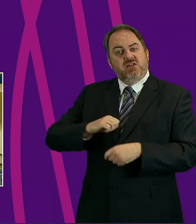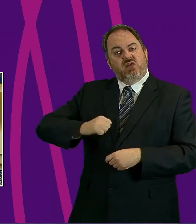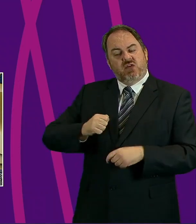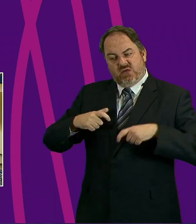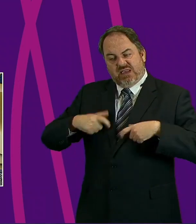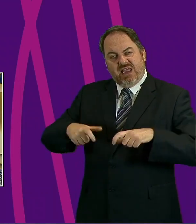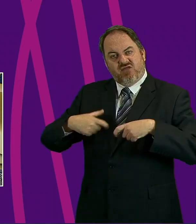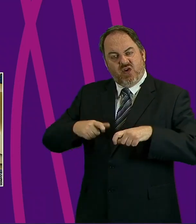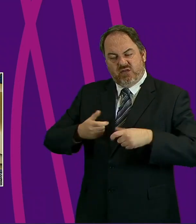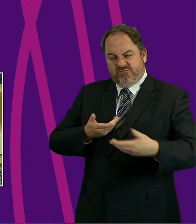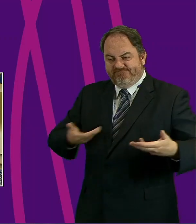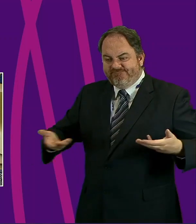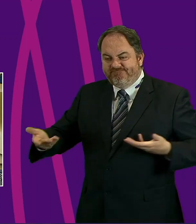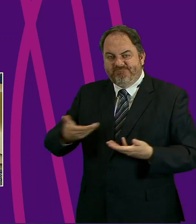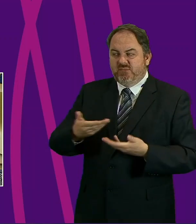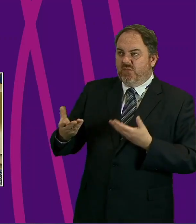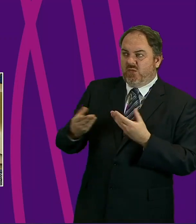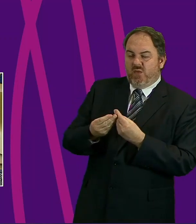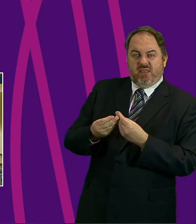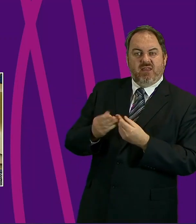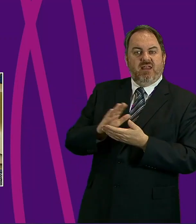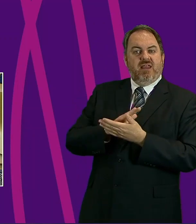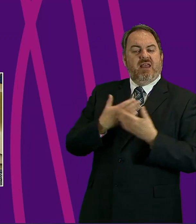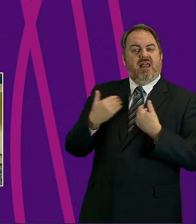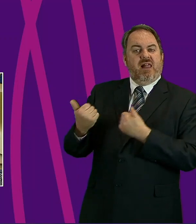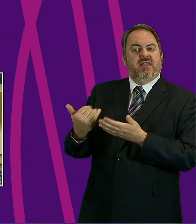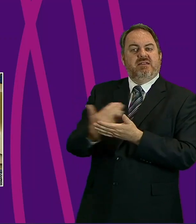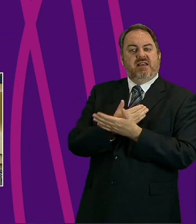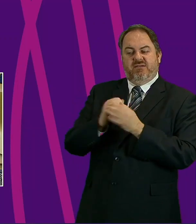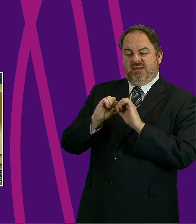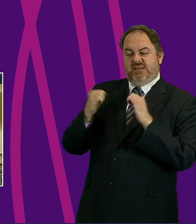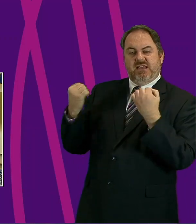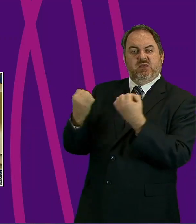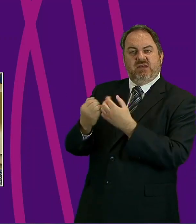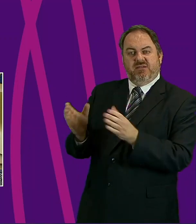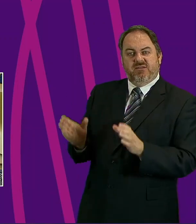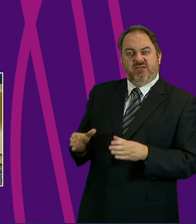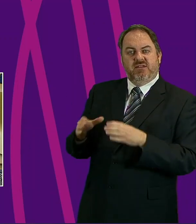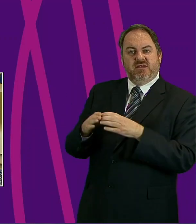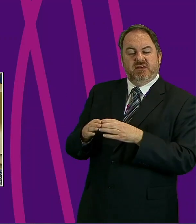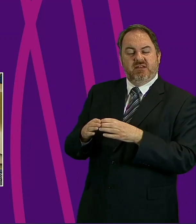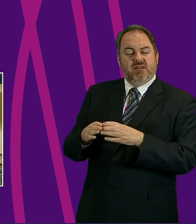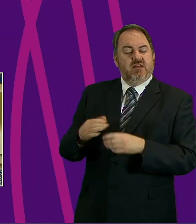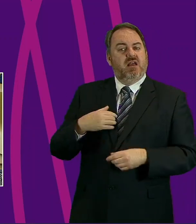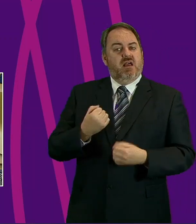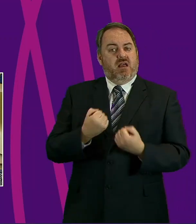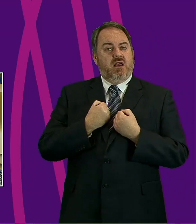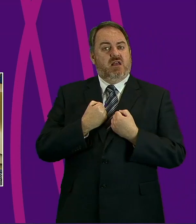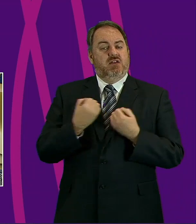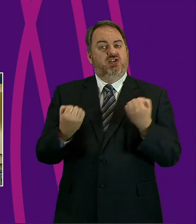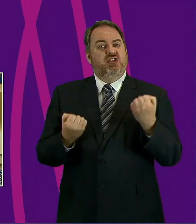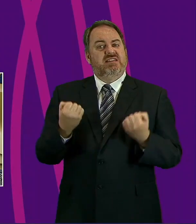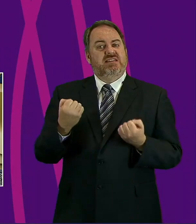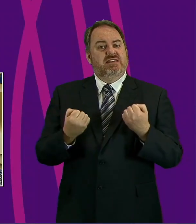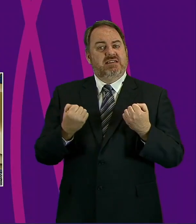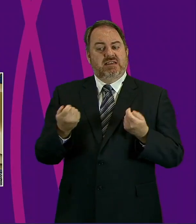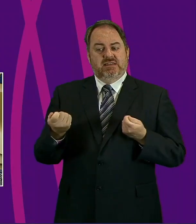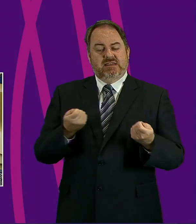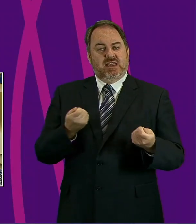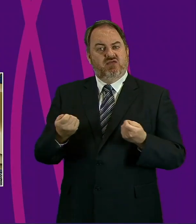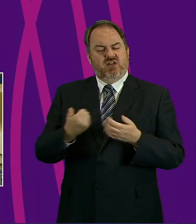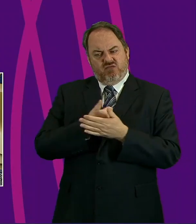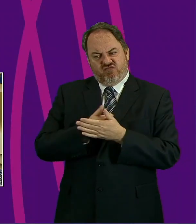about this issue in order to resolve it. The Justice Secretary regularly meets with the Chief Constable. I have regular discussions with the